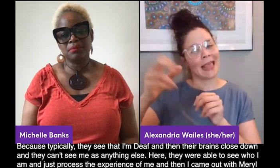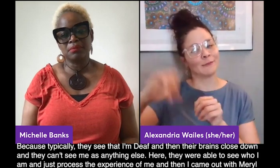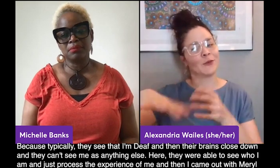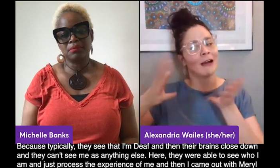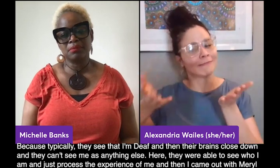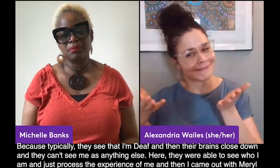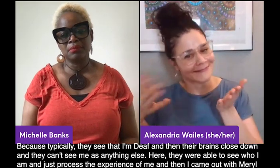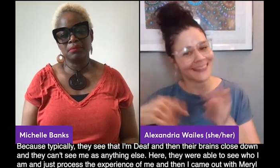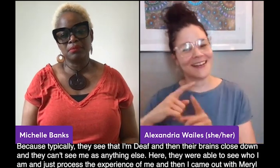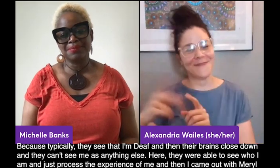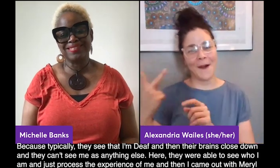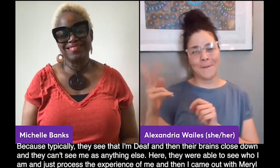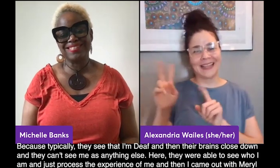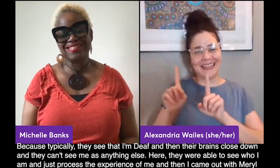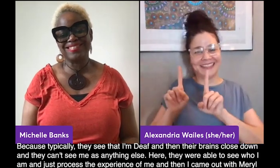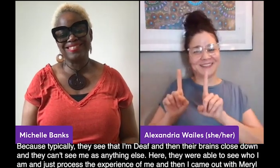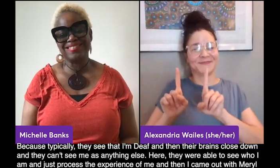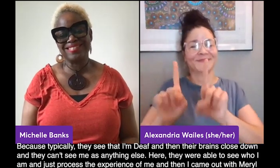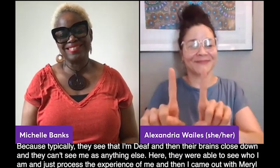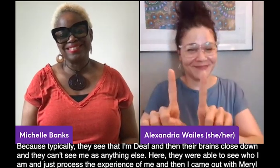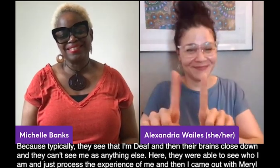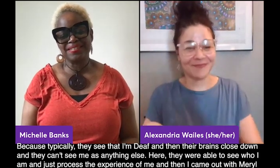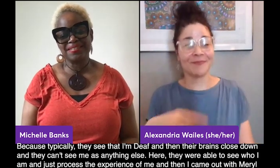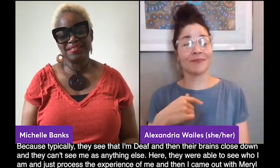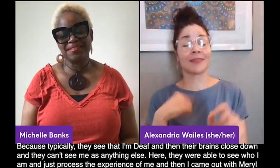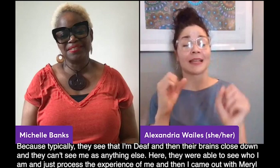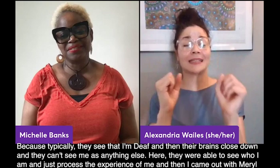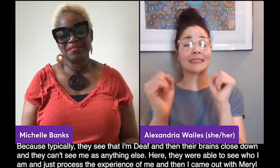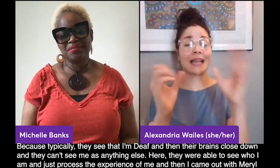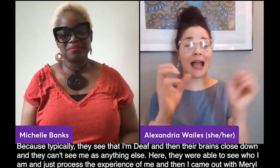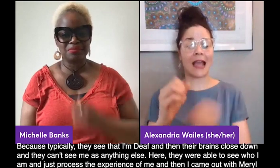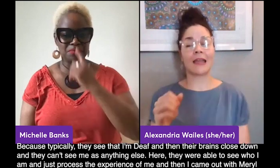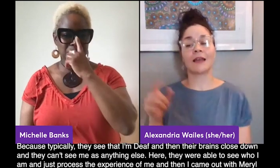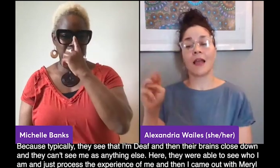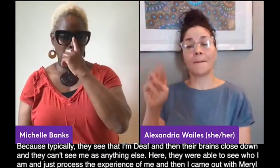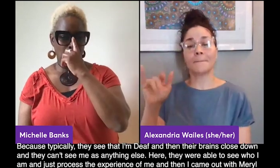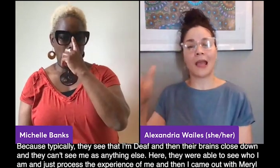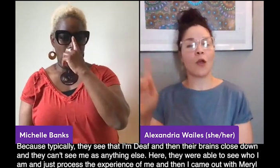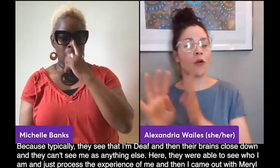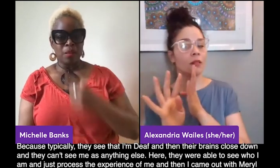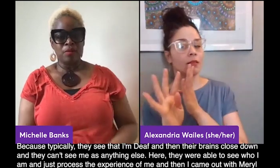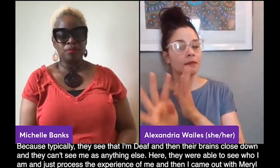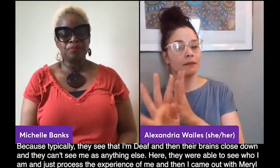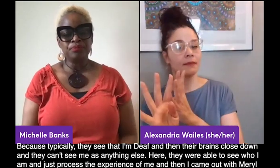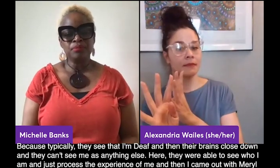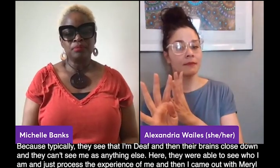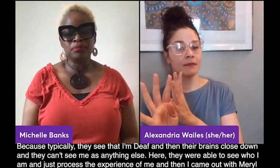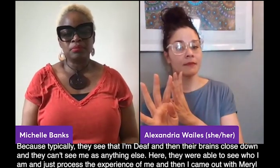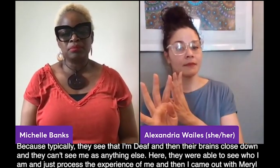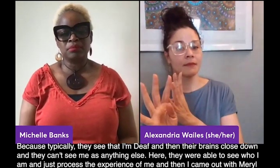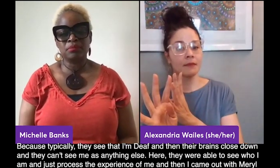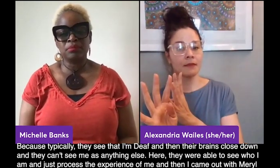And then I came out with Meryl Streep and I was signing and Meryl was speaking the information that was on the titles.